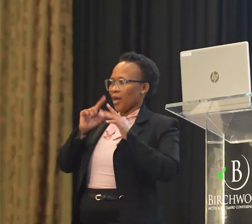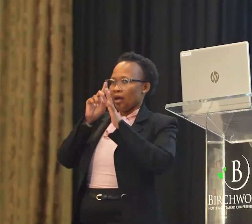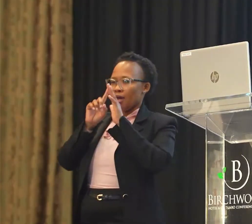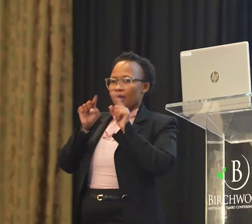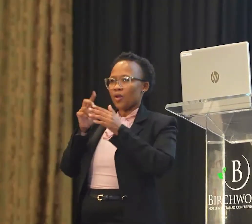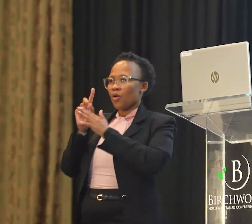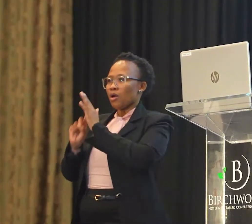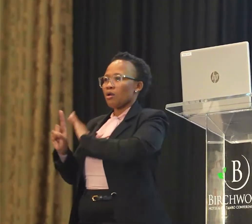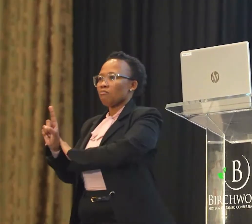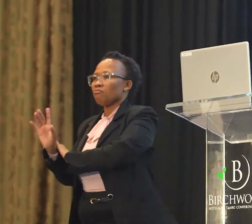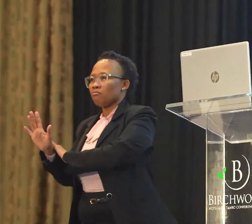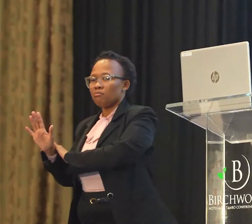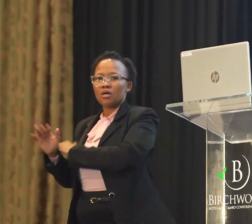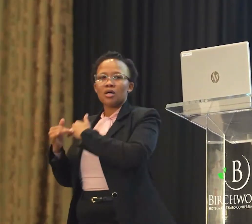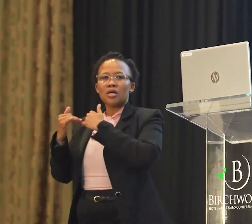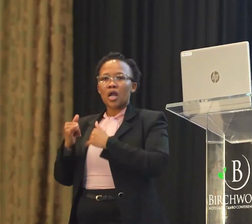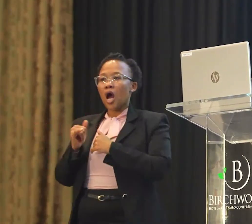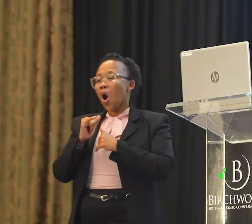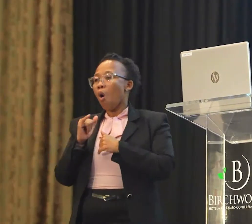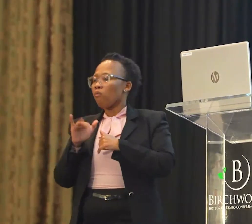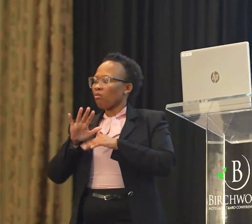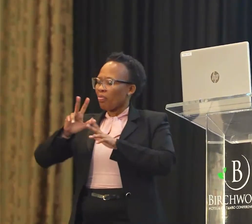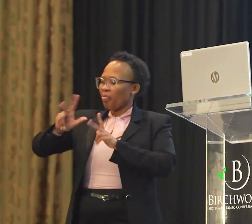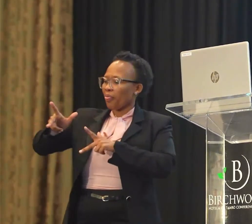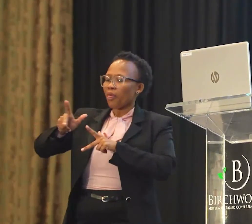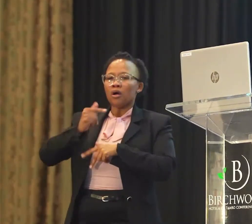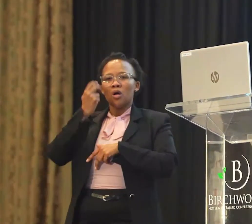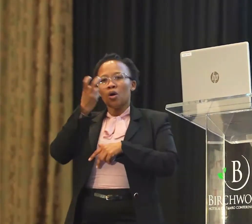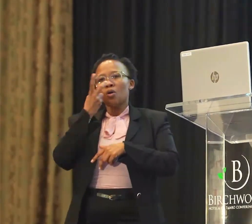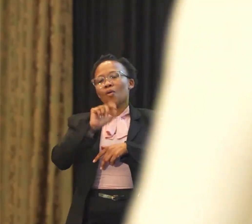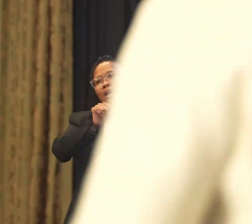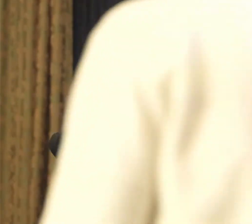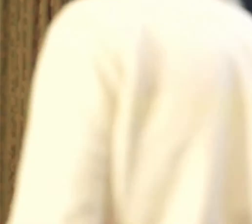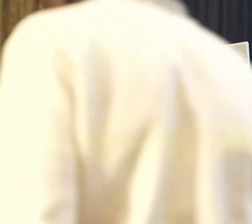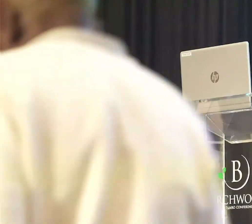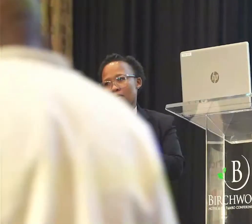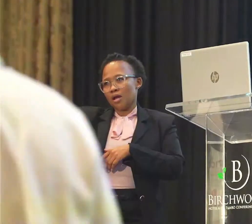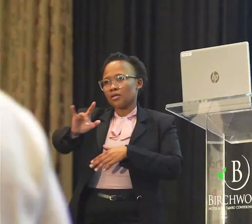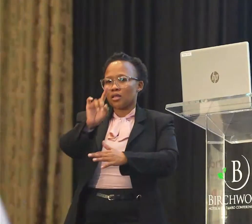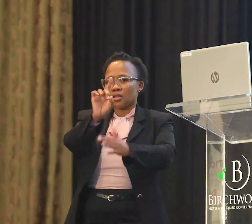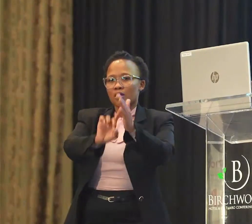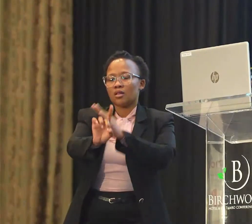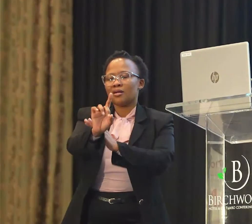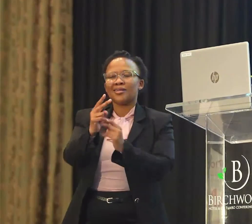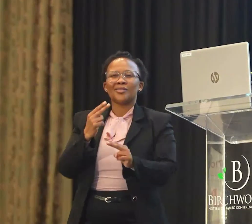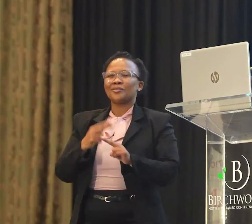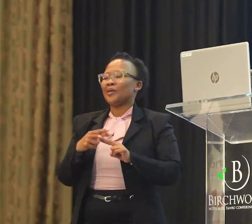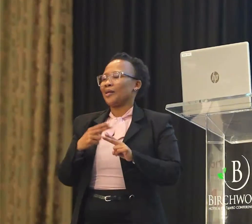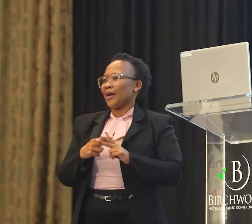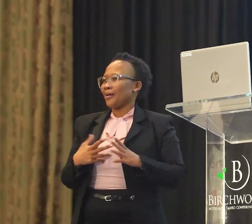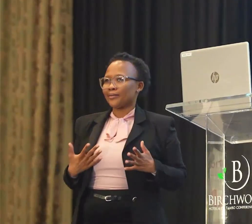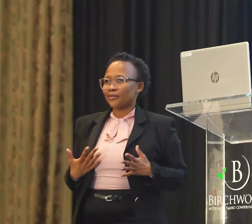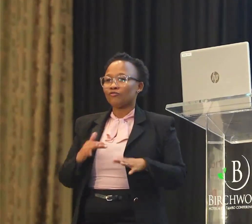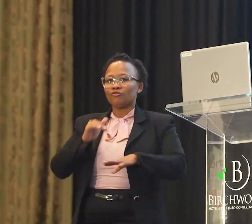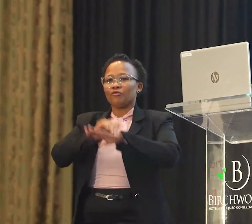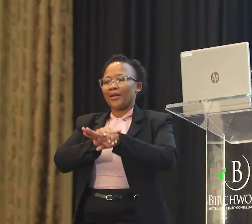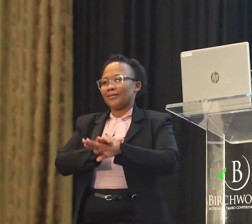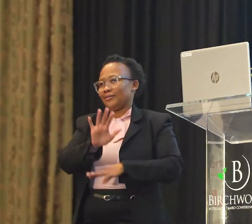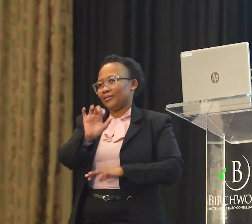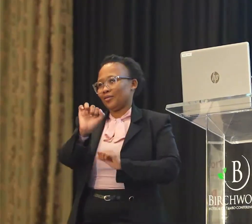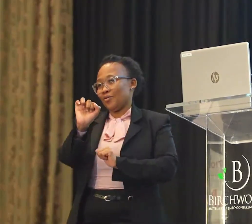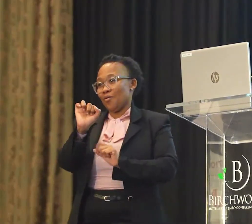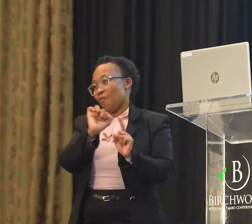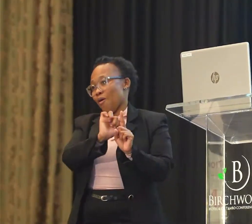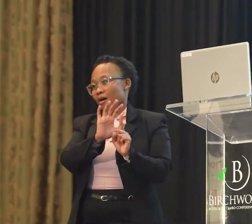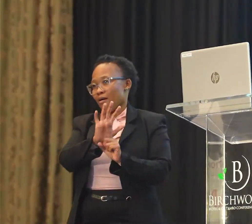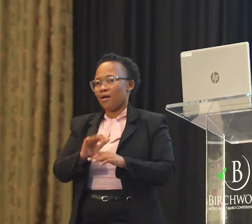goes to a friend's bathroom around the area or ensures that she holds it in until she gets home. You understand, we need to ensure that simple things like allowing